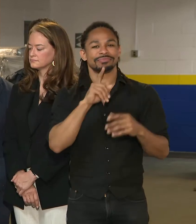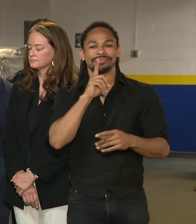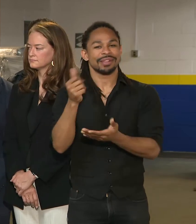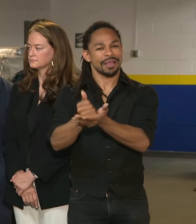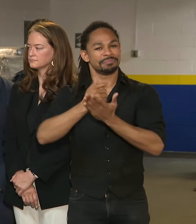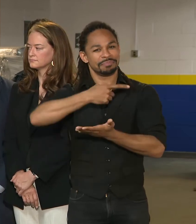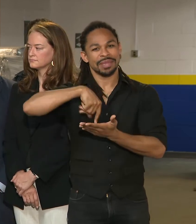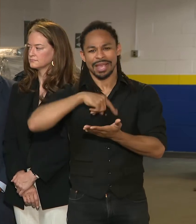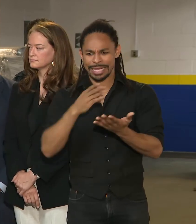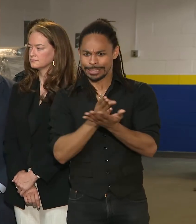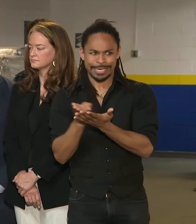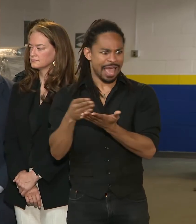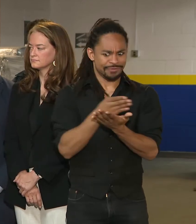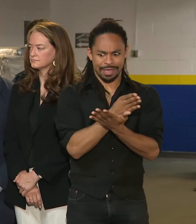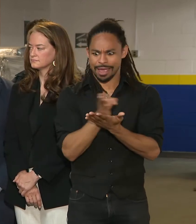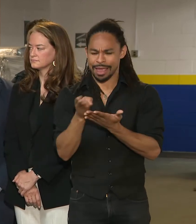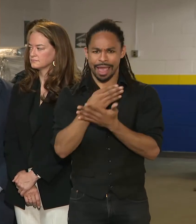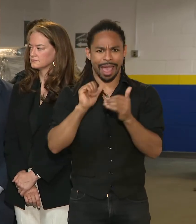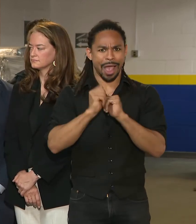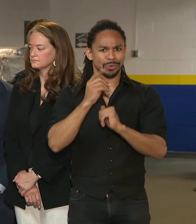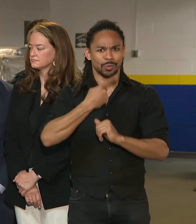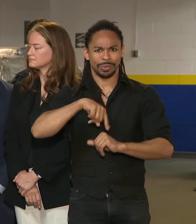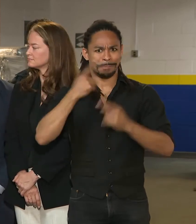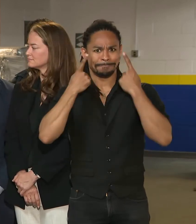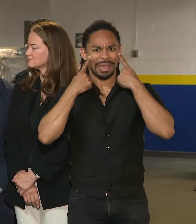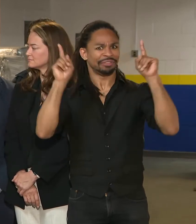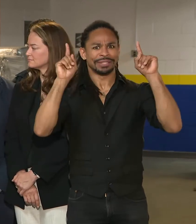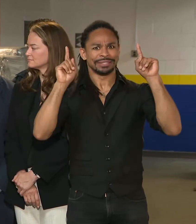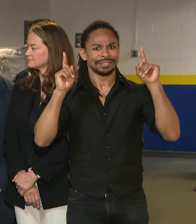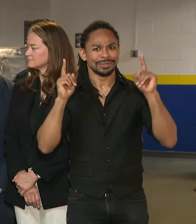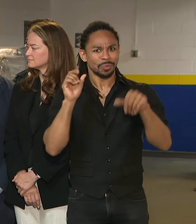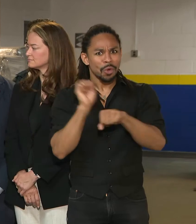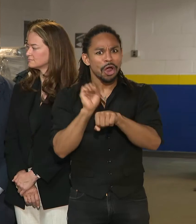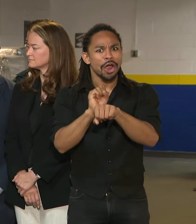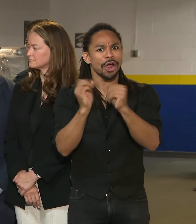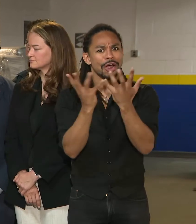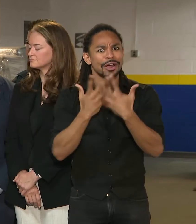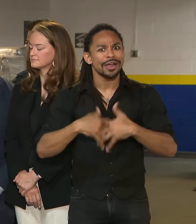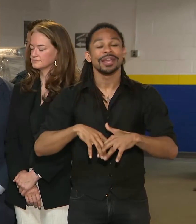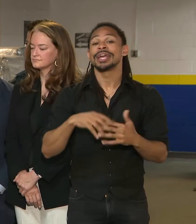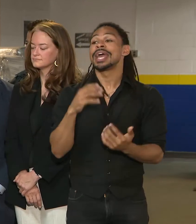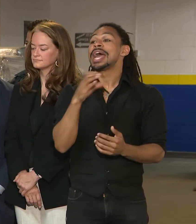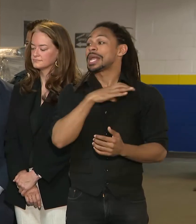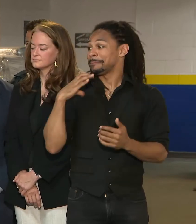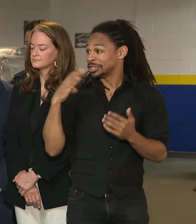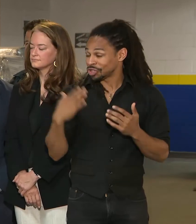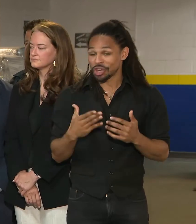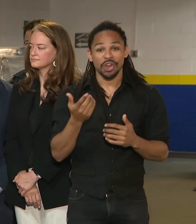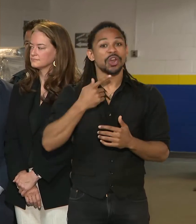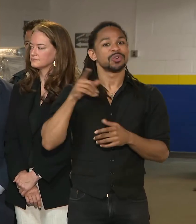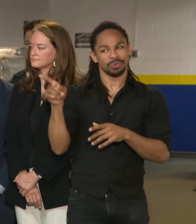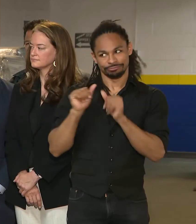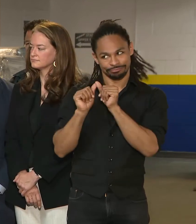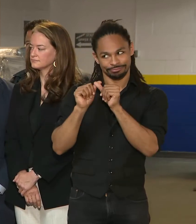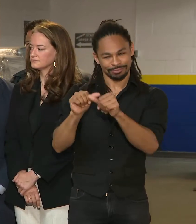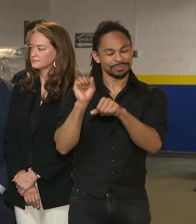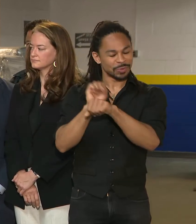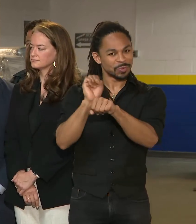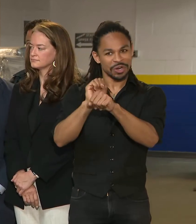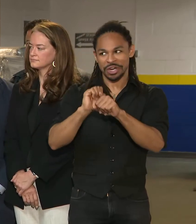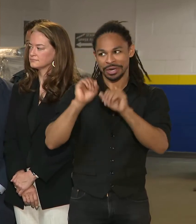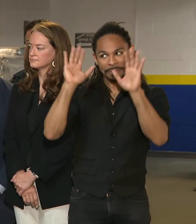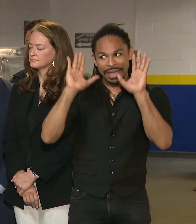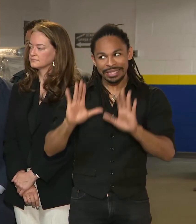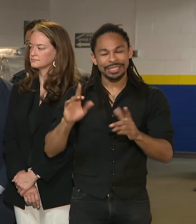navigating how do we make this happen. Commissioner, you continue to do an amazing job over at DCAS. New York